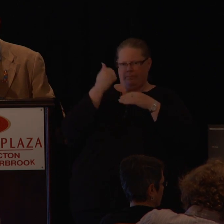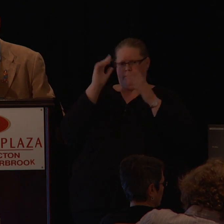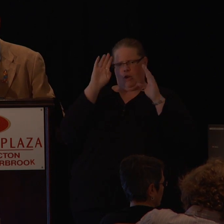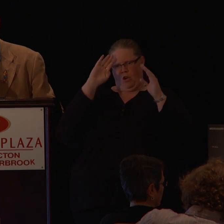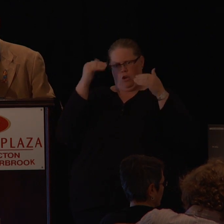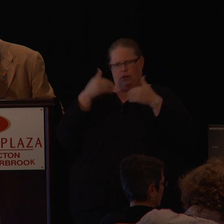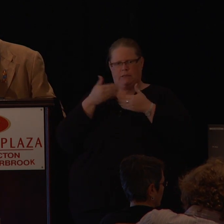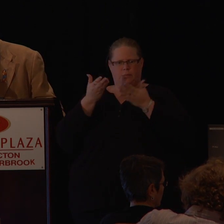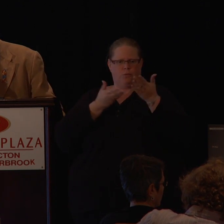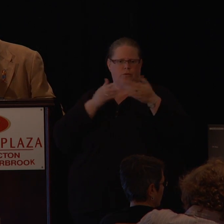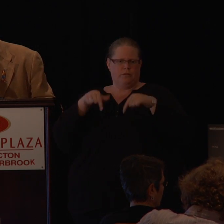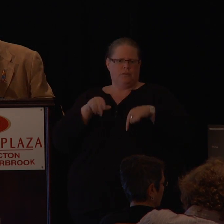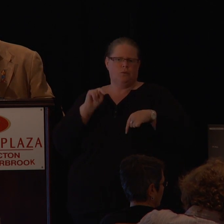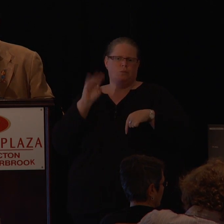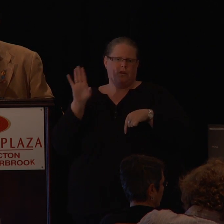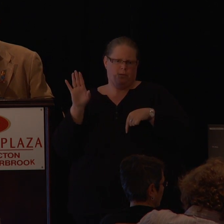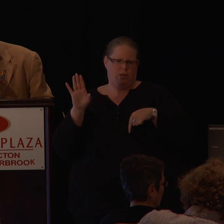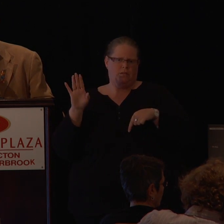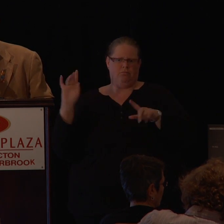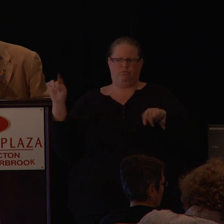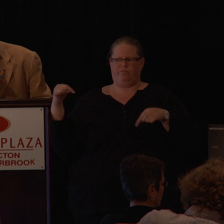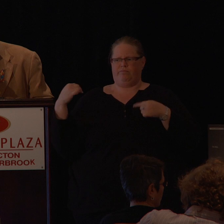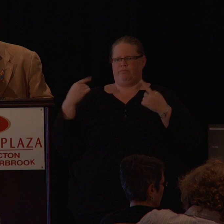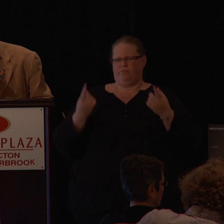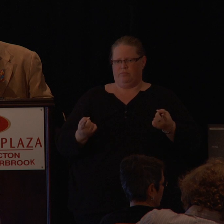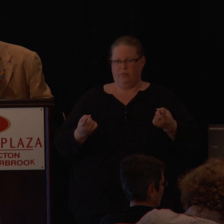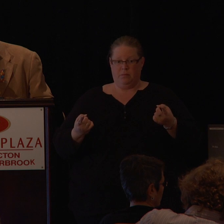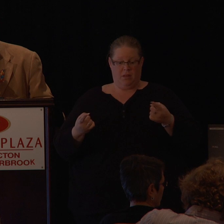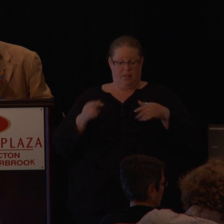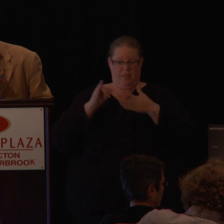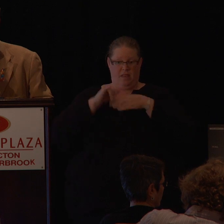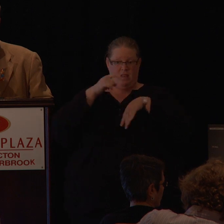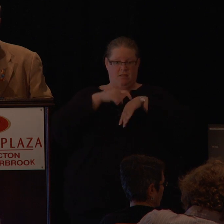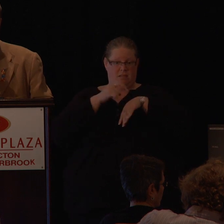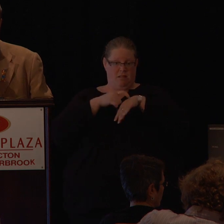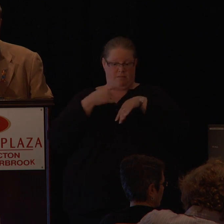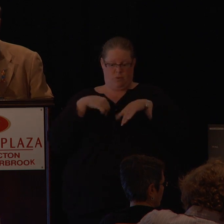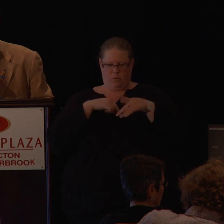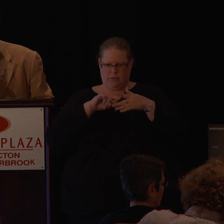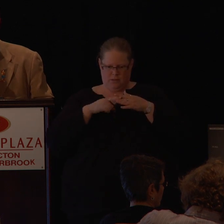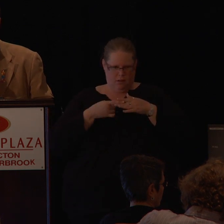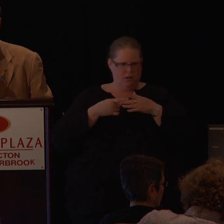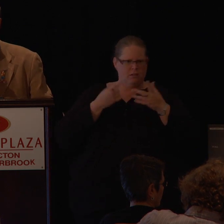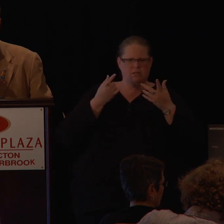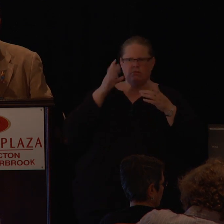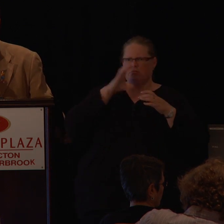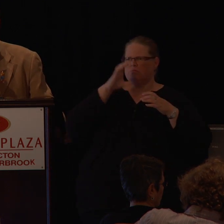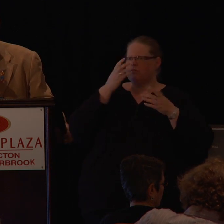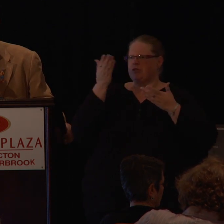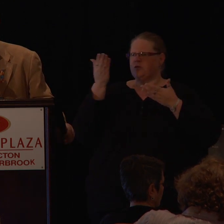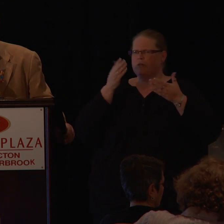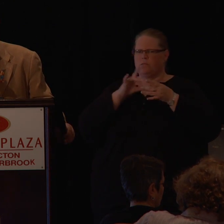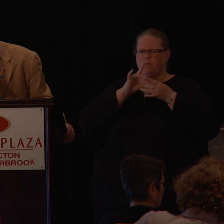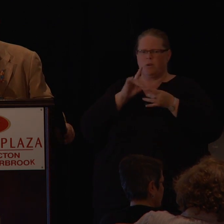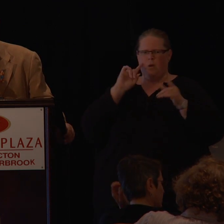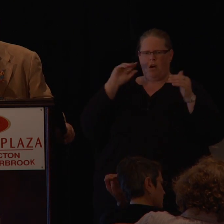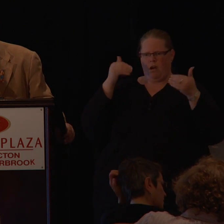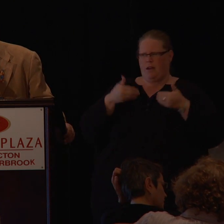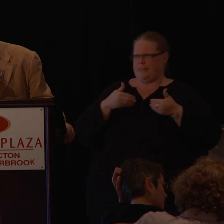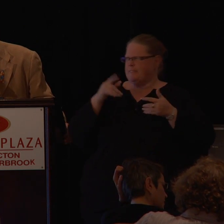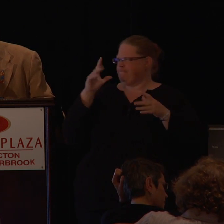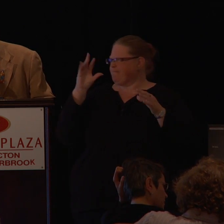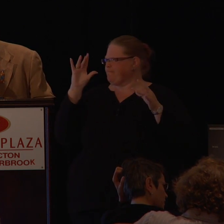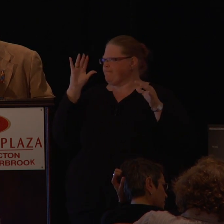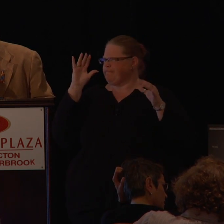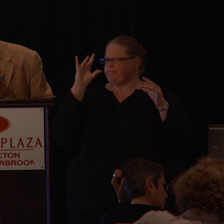them today. And when we started, there was very little in the way of autism-specific services. We fought like